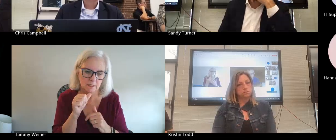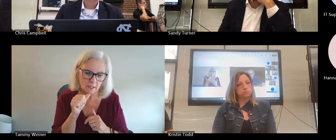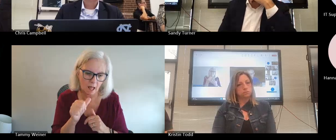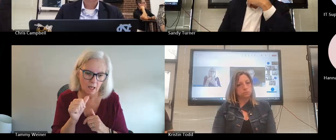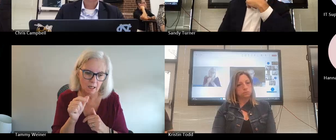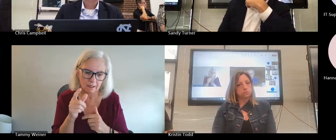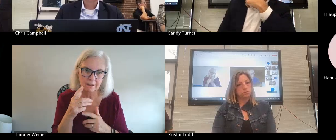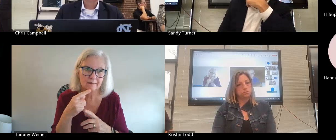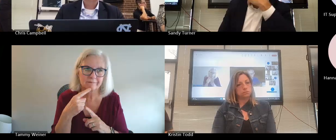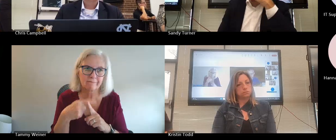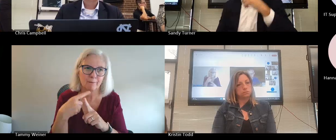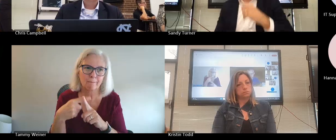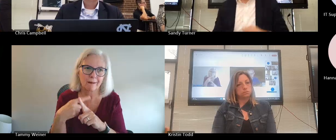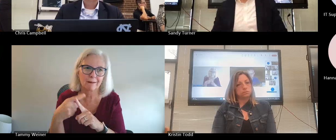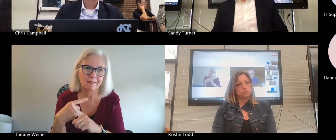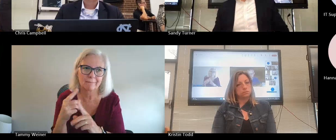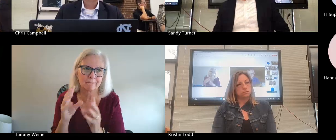Tammy saying,